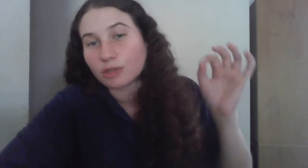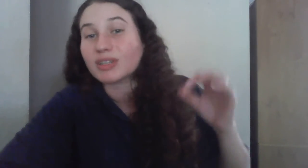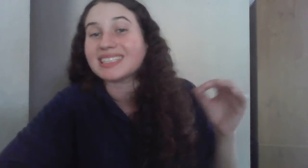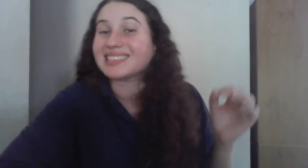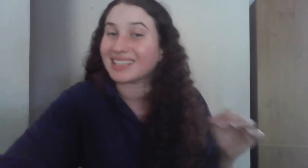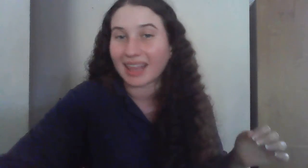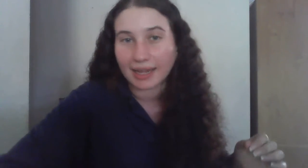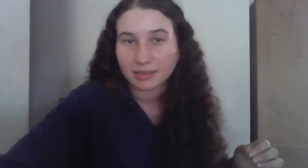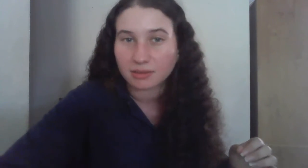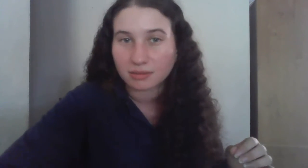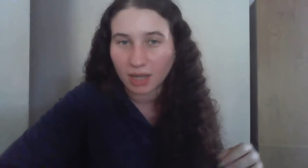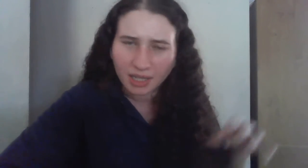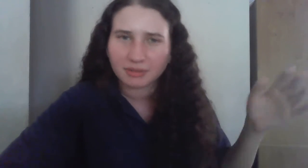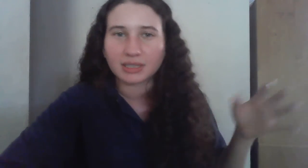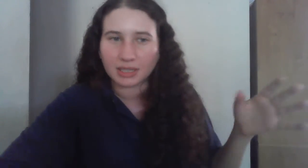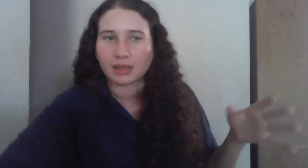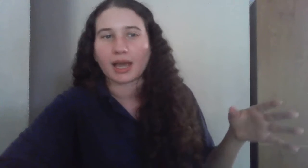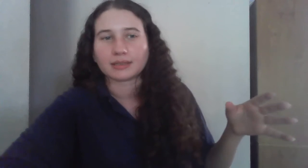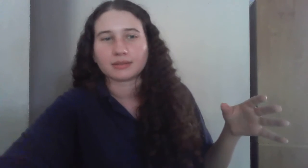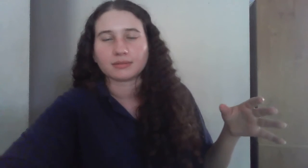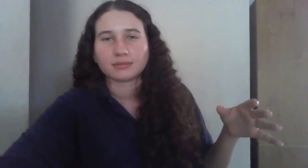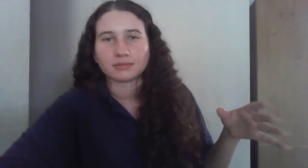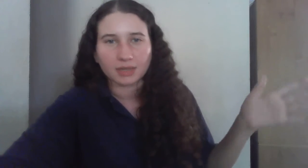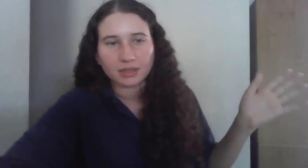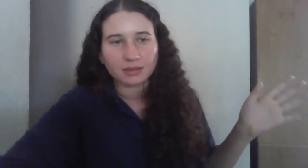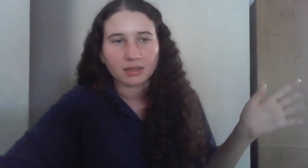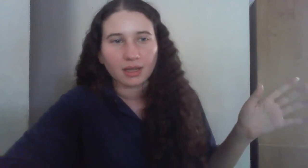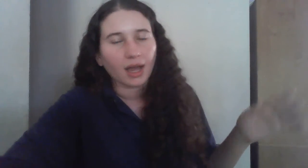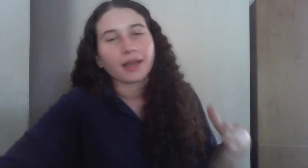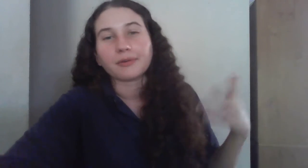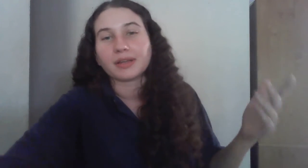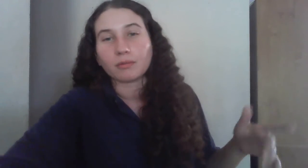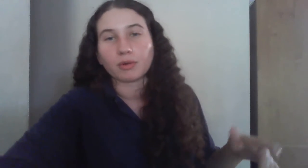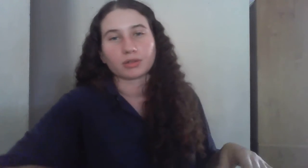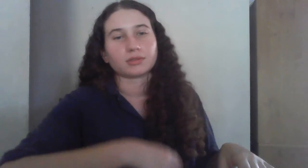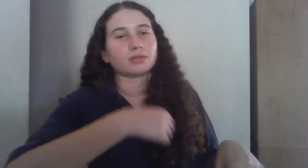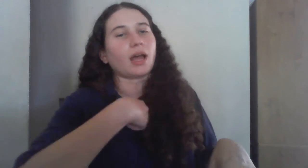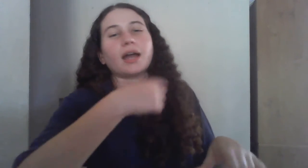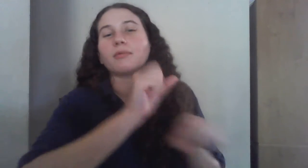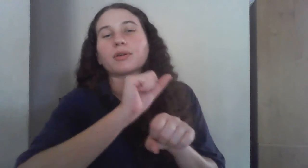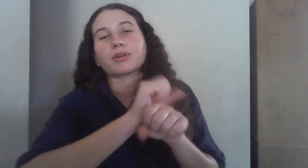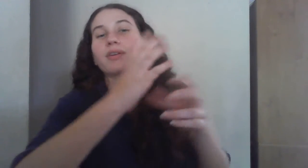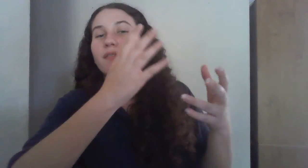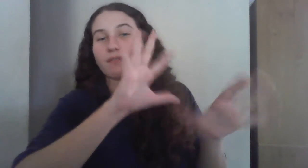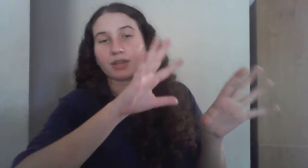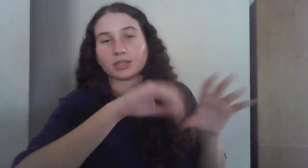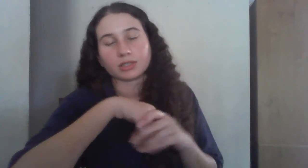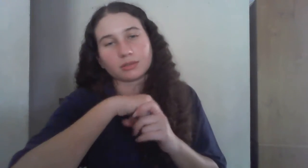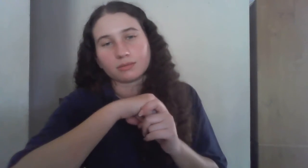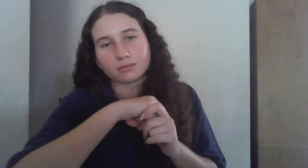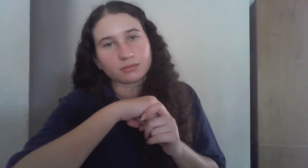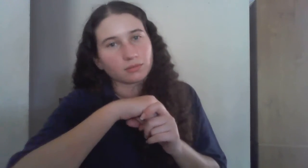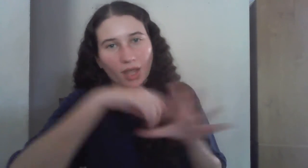already did that. I already did that, right? I already worked. I work, finish. I